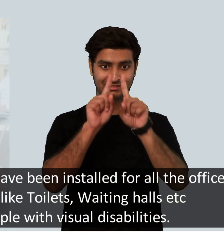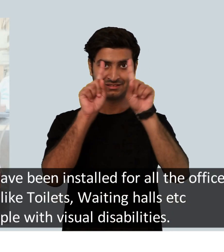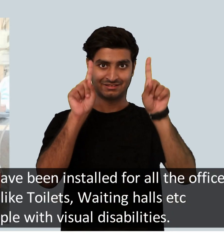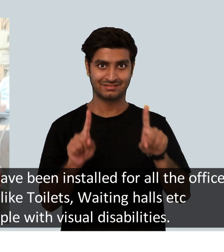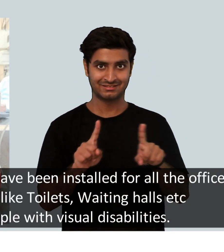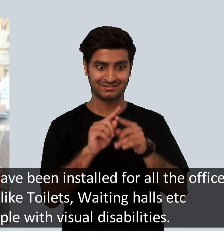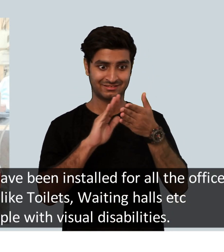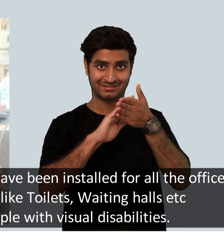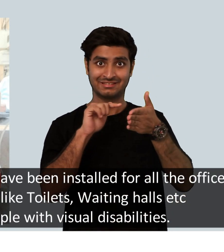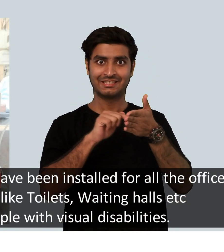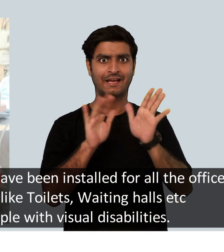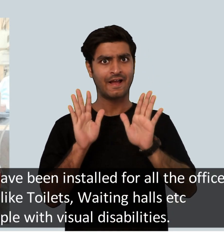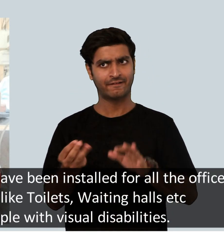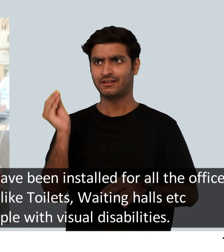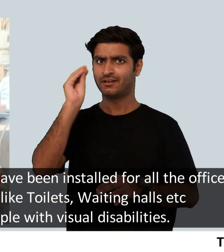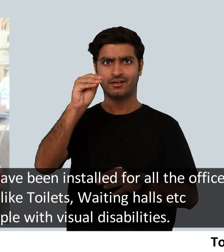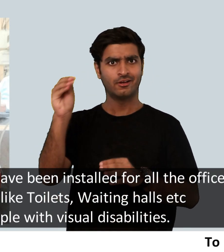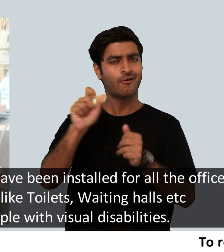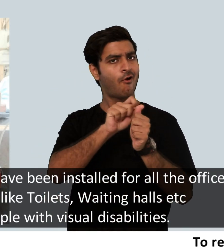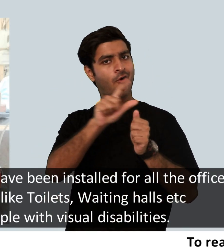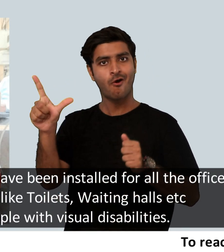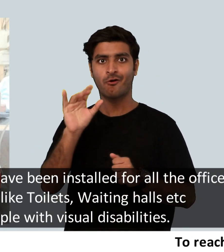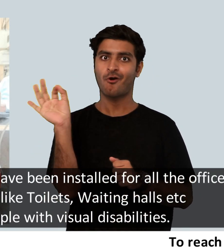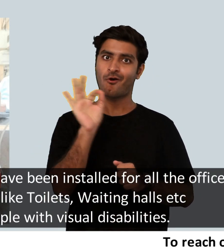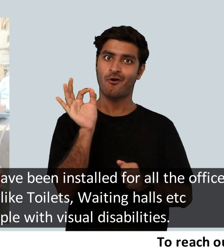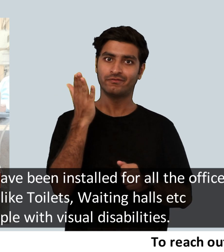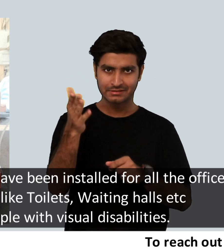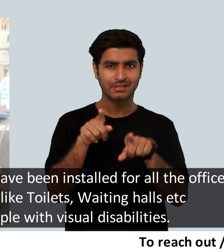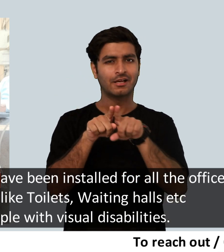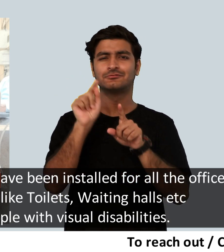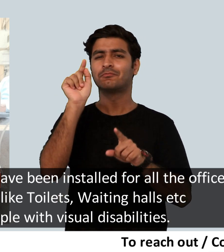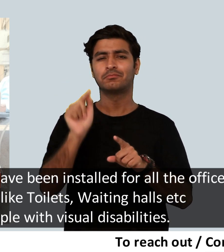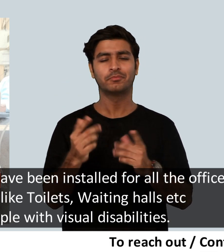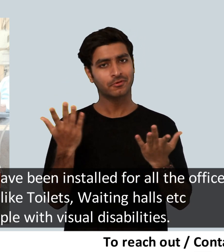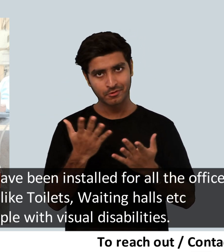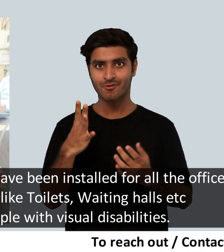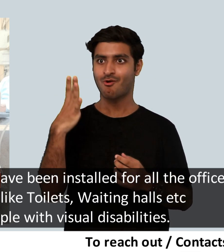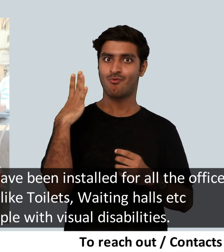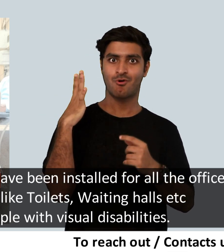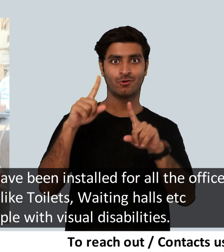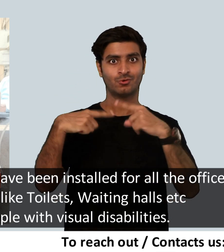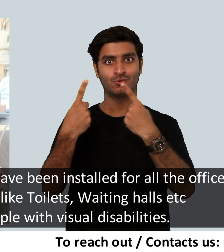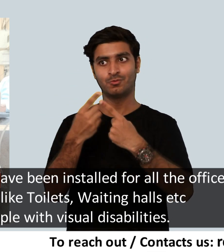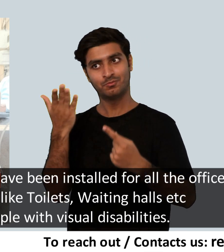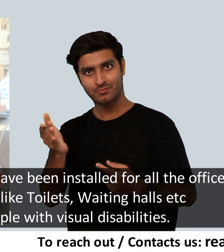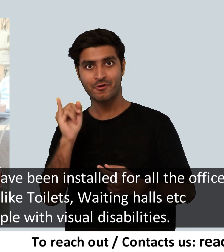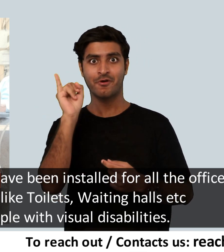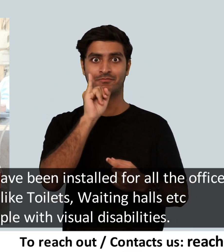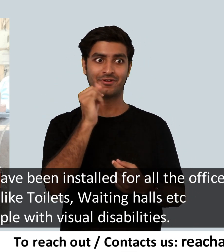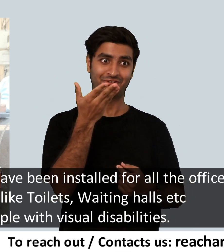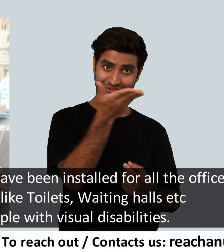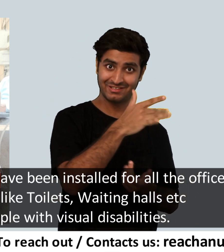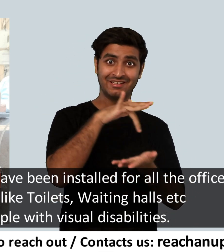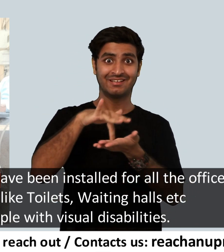Braille sign boards have been installed for all the offices and facilities like toilets, waiting